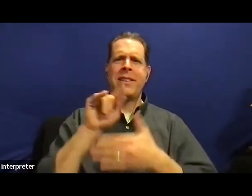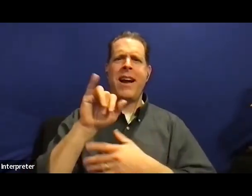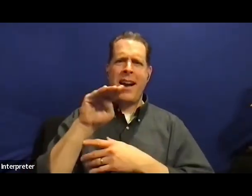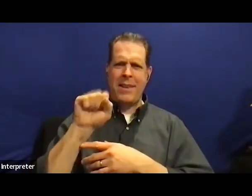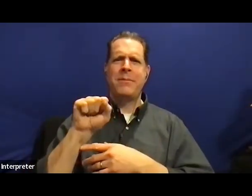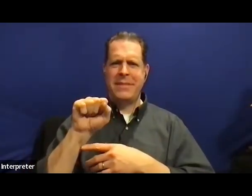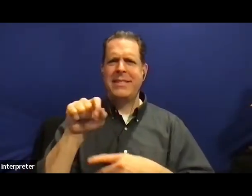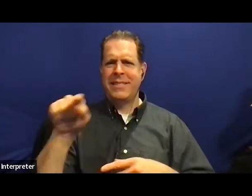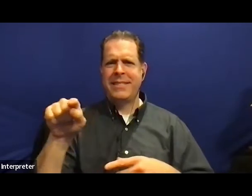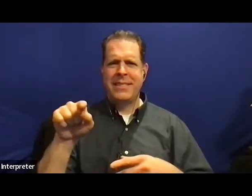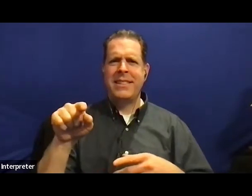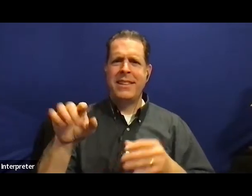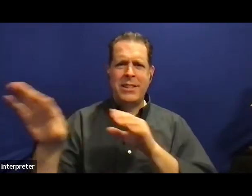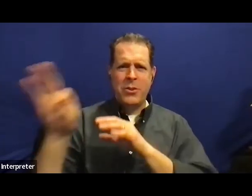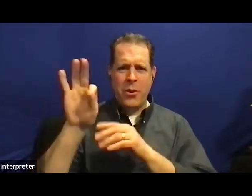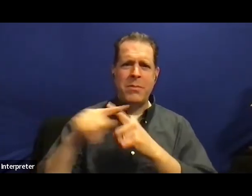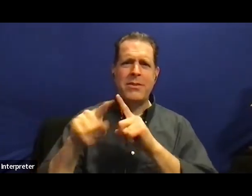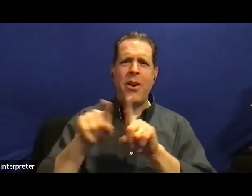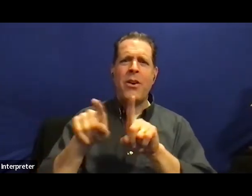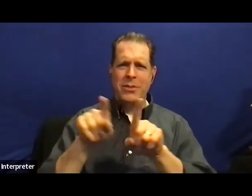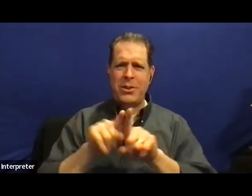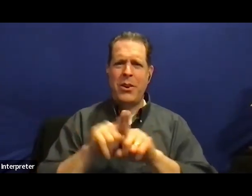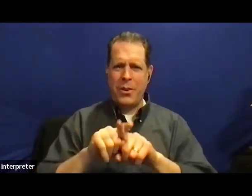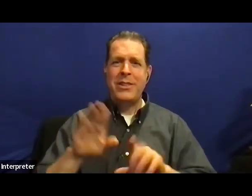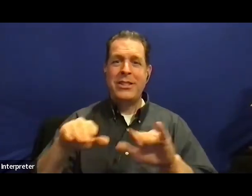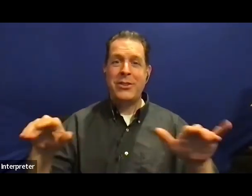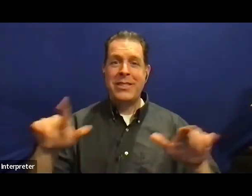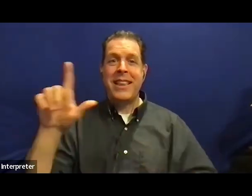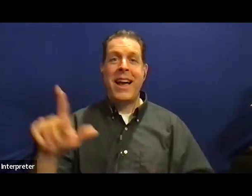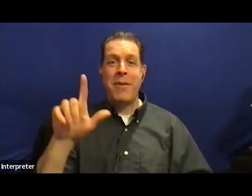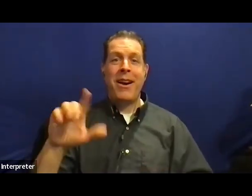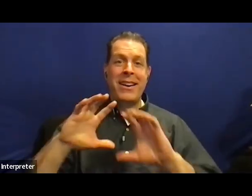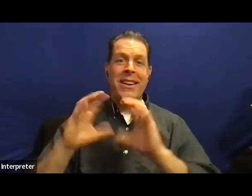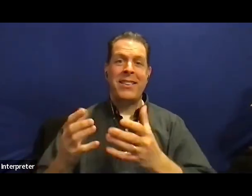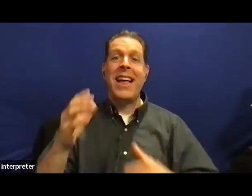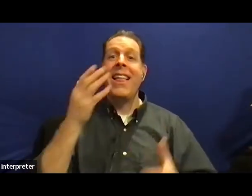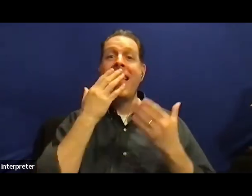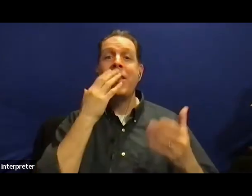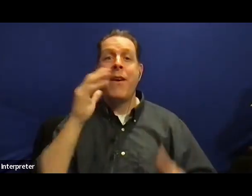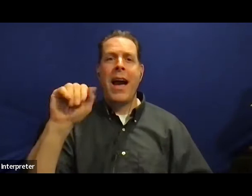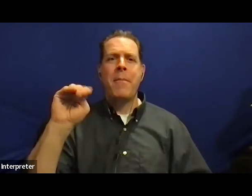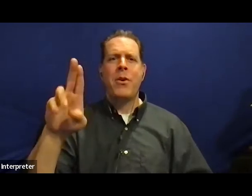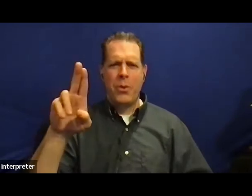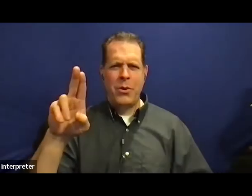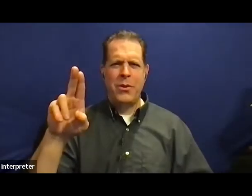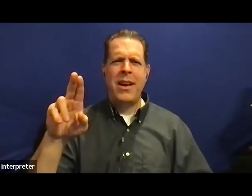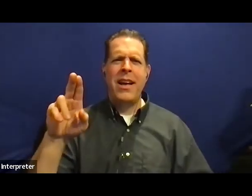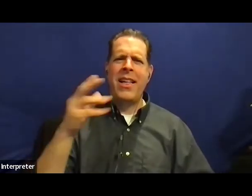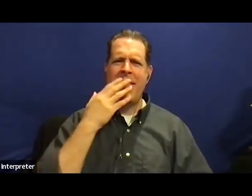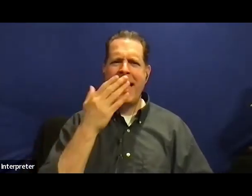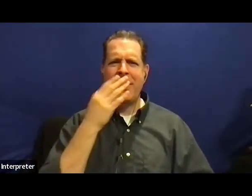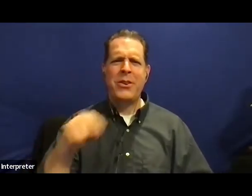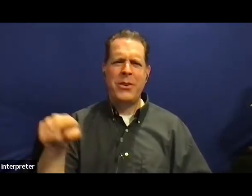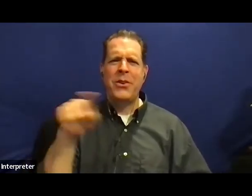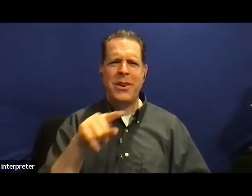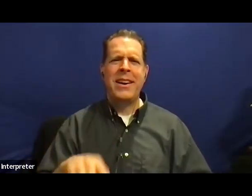and a Junior Library Guild selection. It's Thank You, Amu by Oge More. This